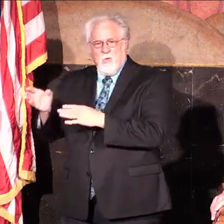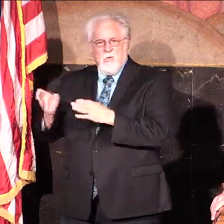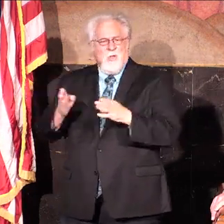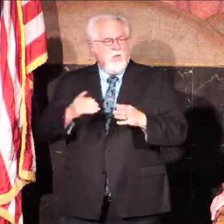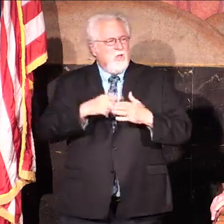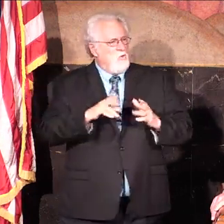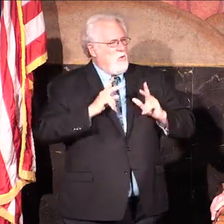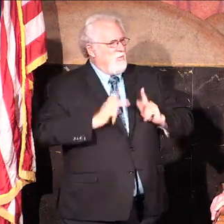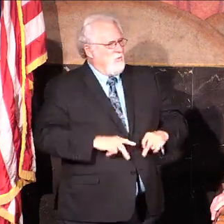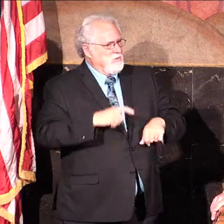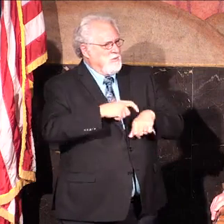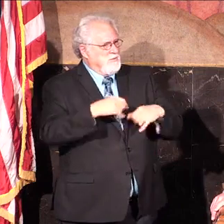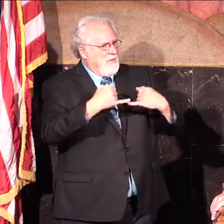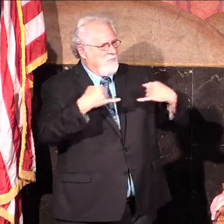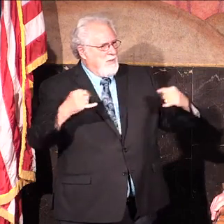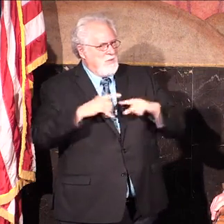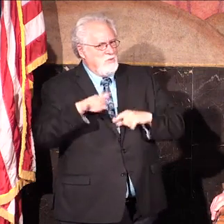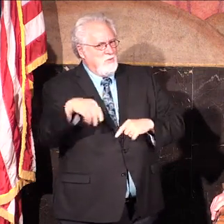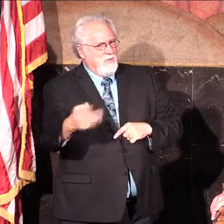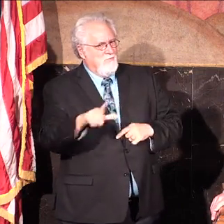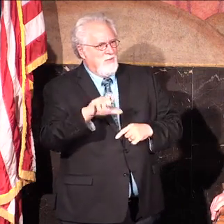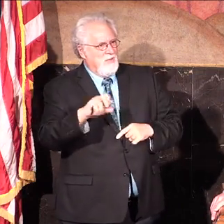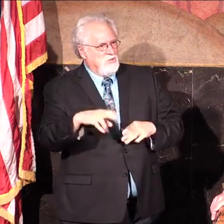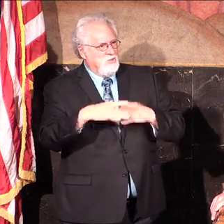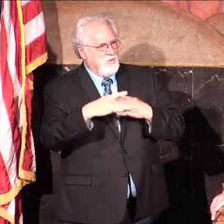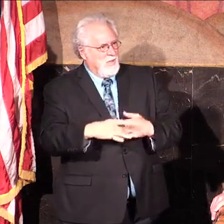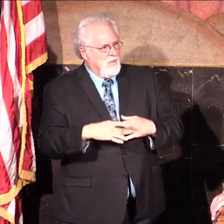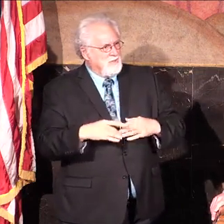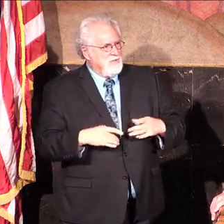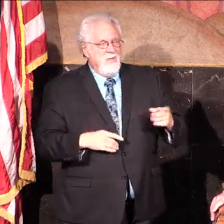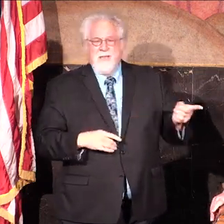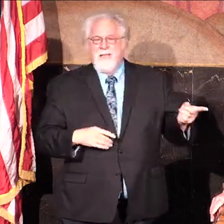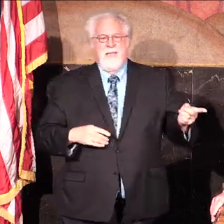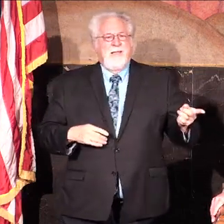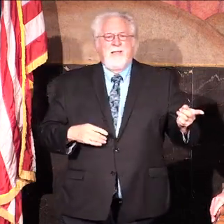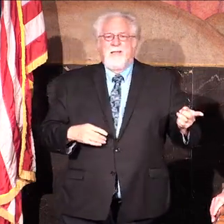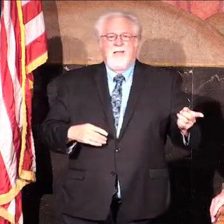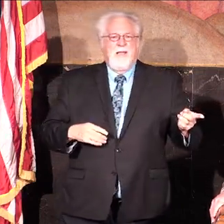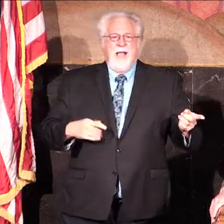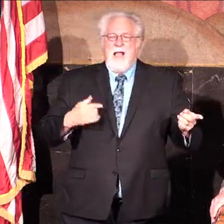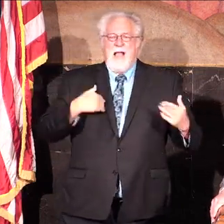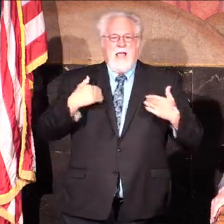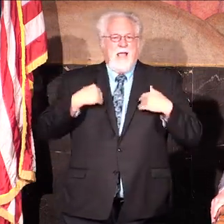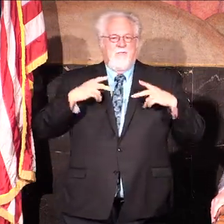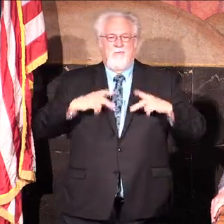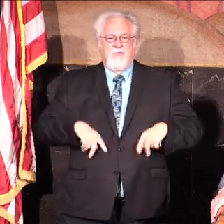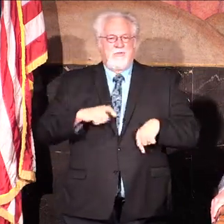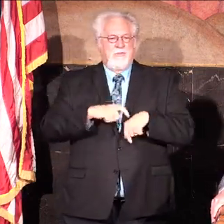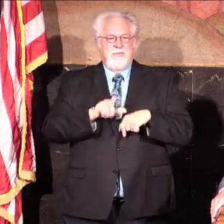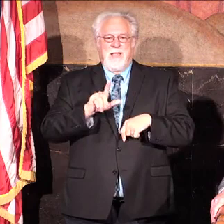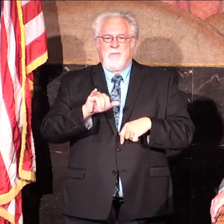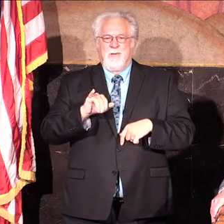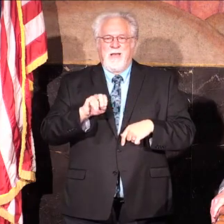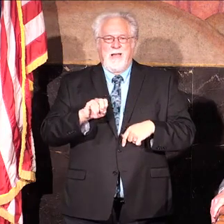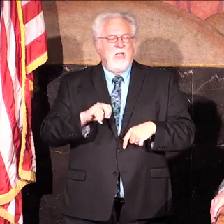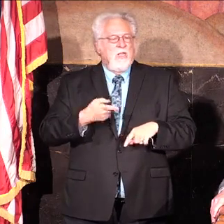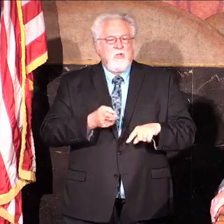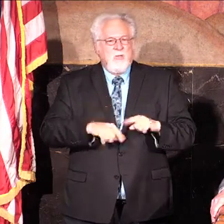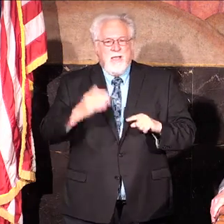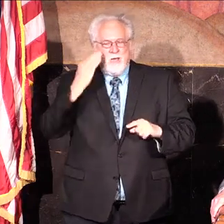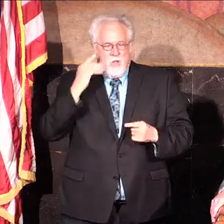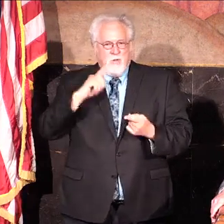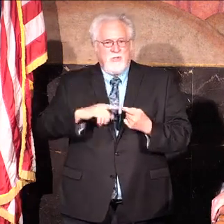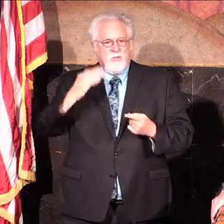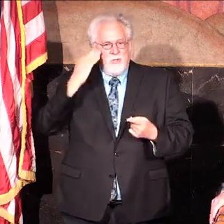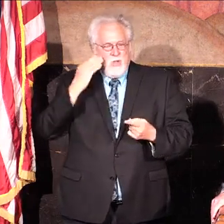personal timeline for giving LSU guidance about what they do? Yeah, I don't yet have a personal timeline, but you can't know until you know, and you can't know